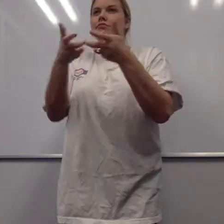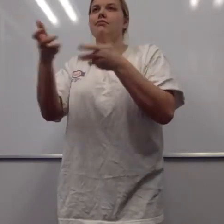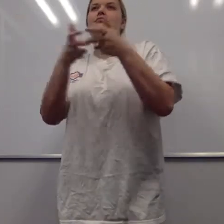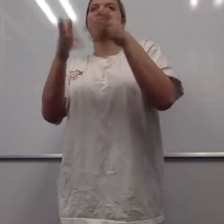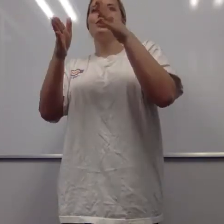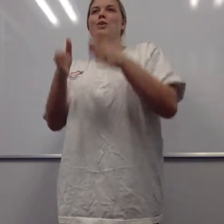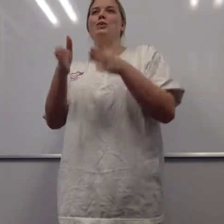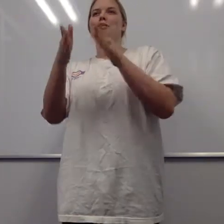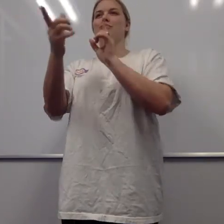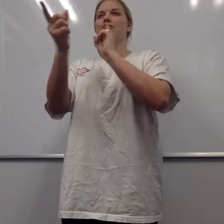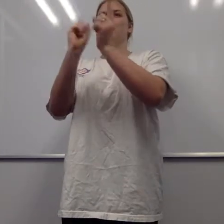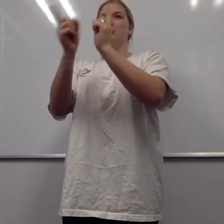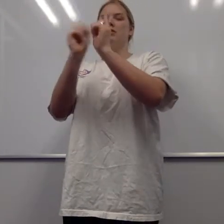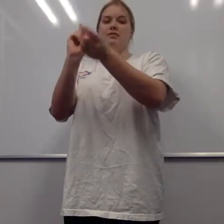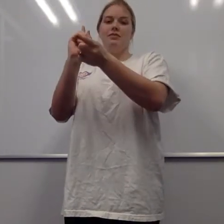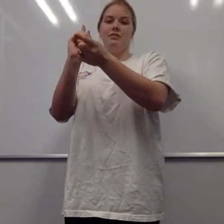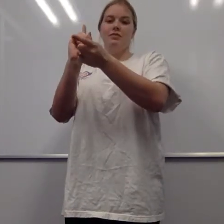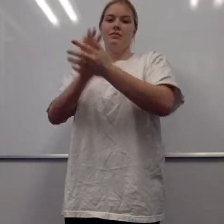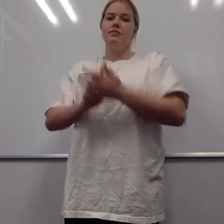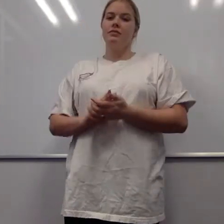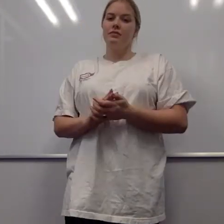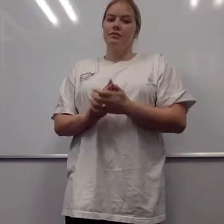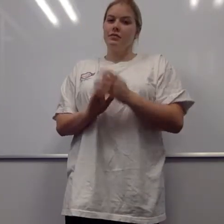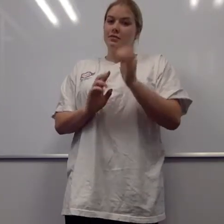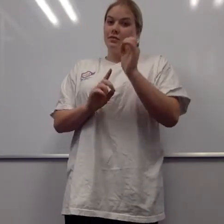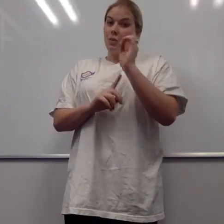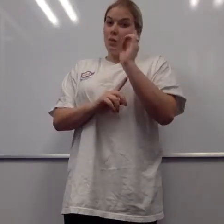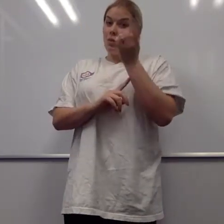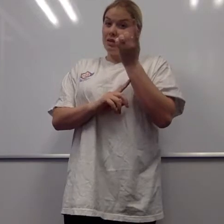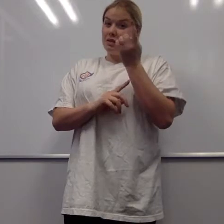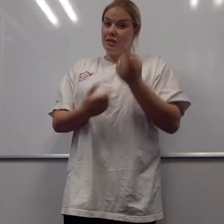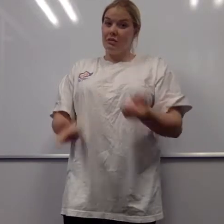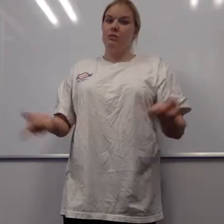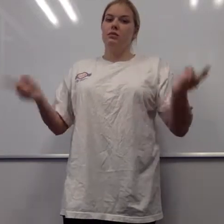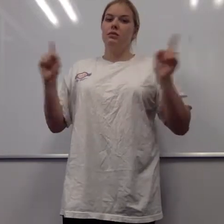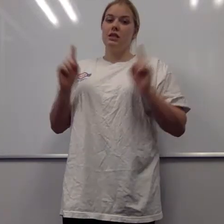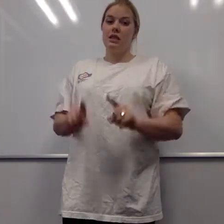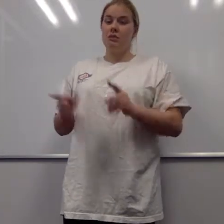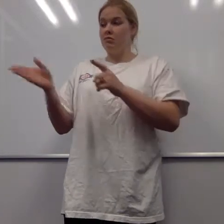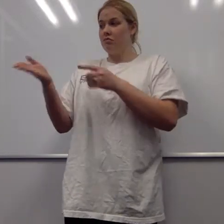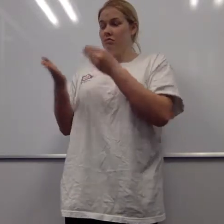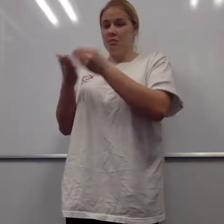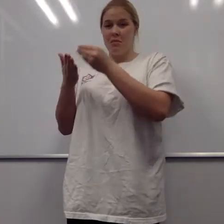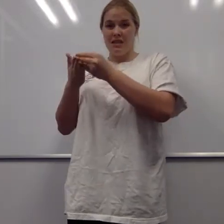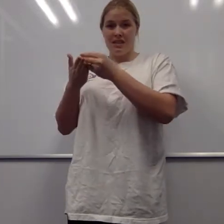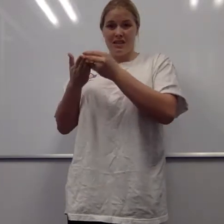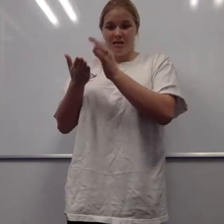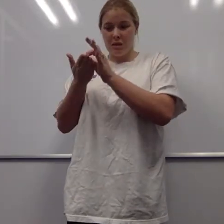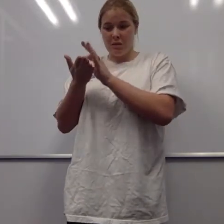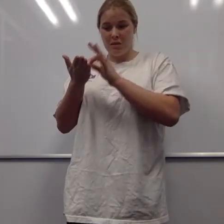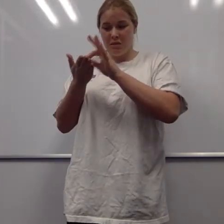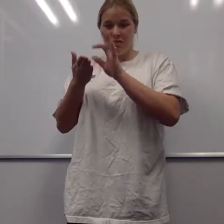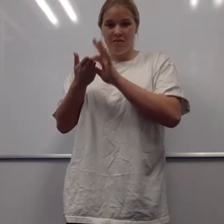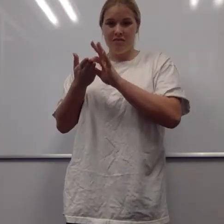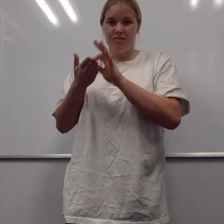humans. But one time, Jonathan didn't have the right change, and the vendor said, "Don't worry about it." But